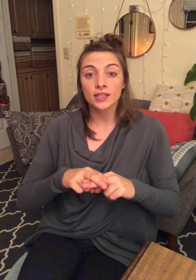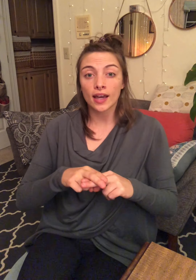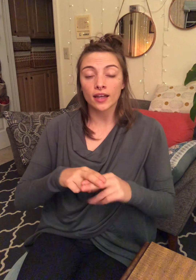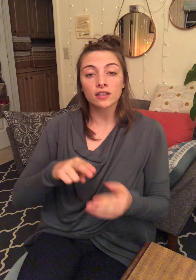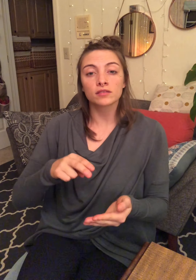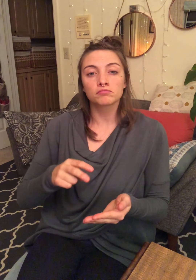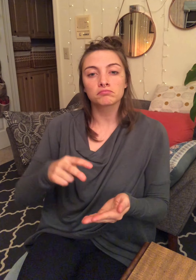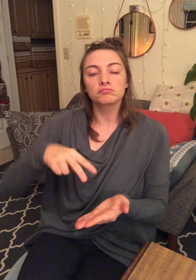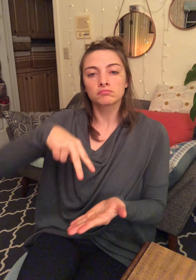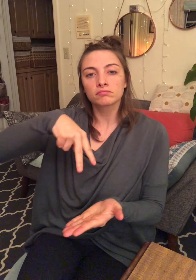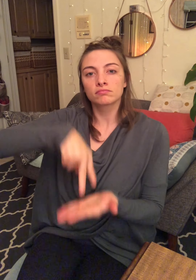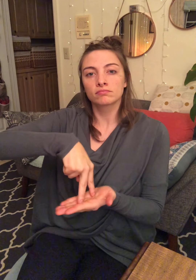stand,